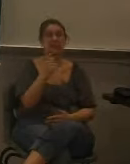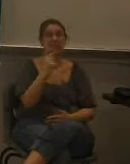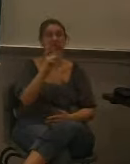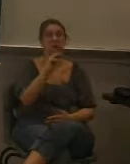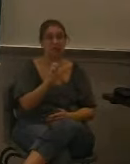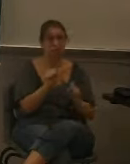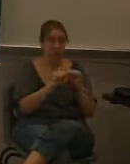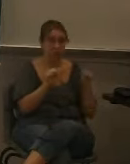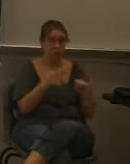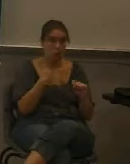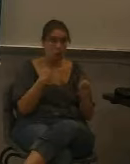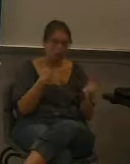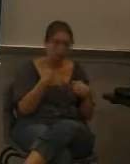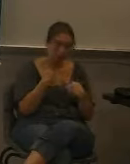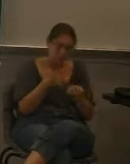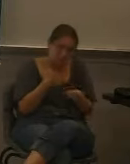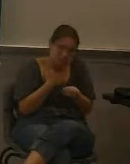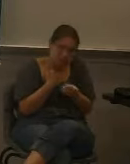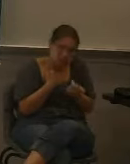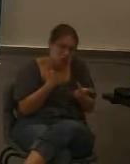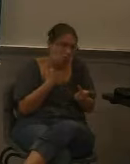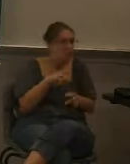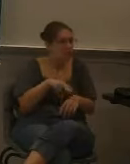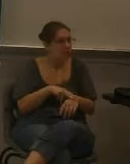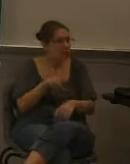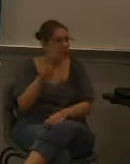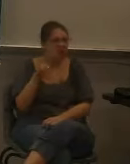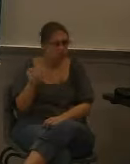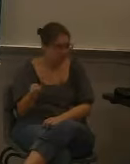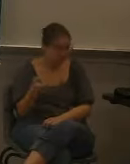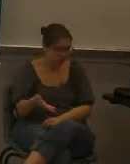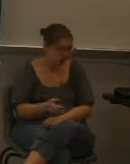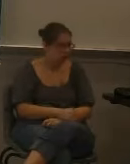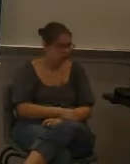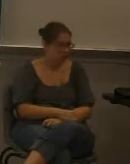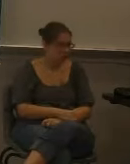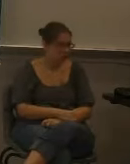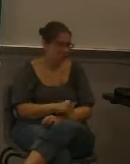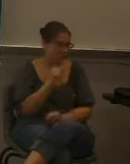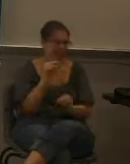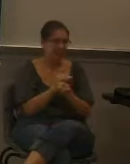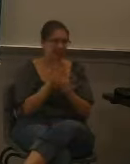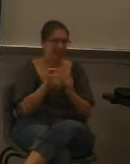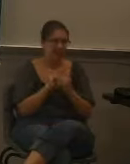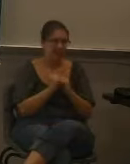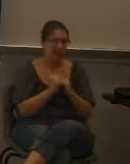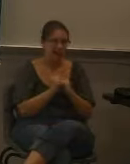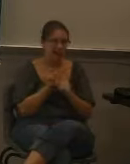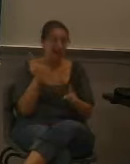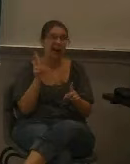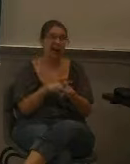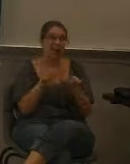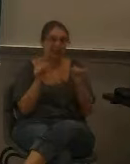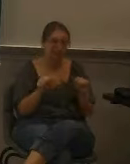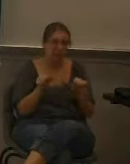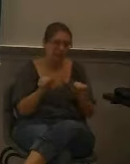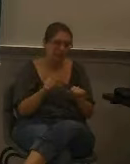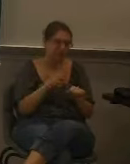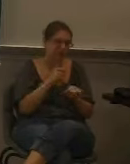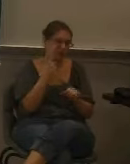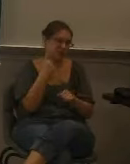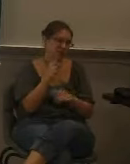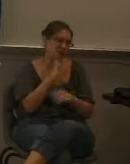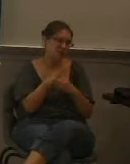where there are only a few species of microbes. There's usually hundreds and hundreds of them there, so it's not clear how applicable that is to the real world.